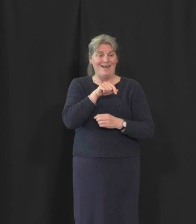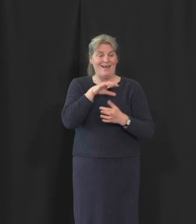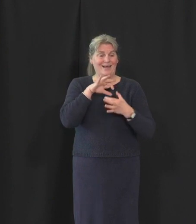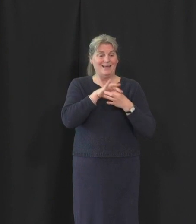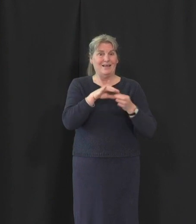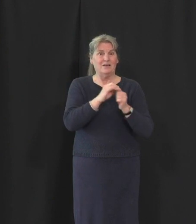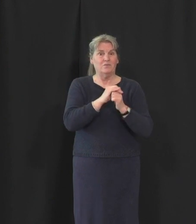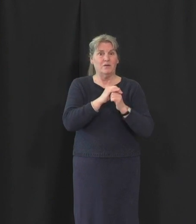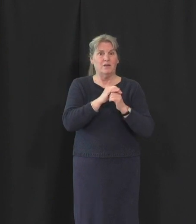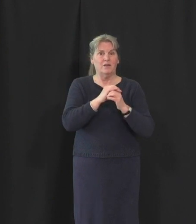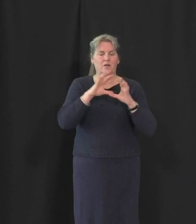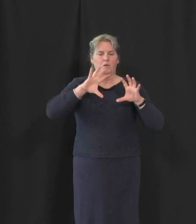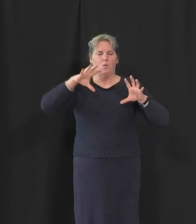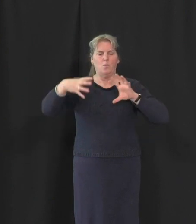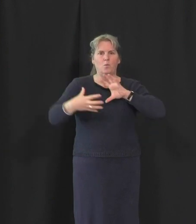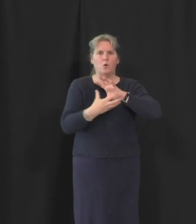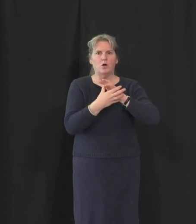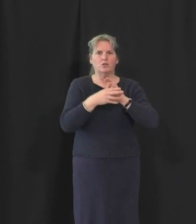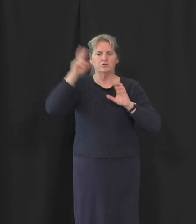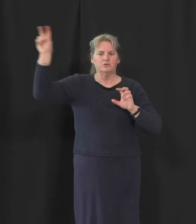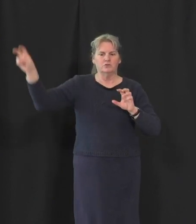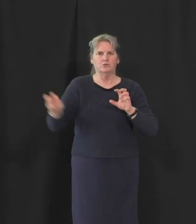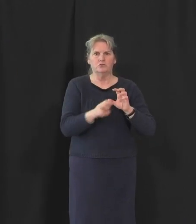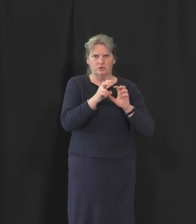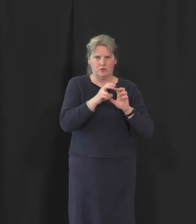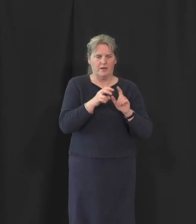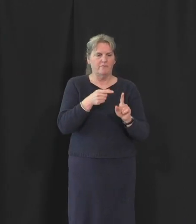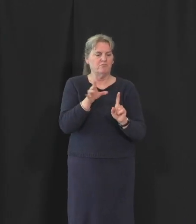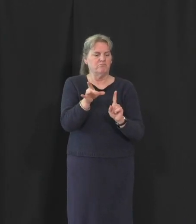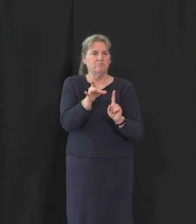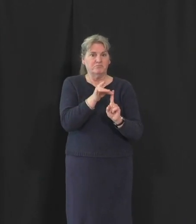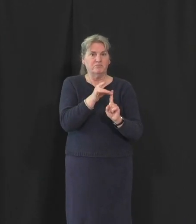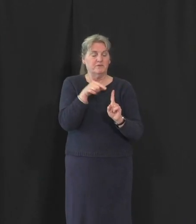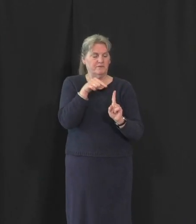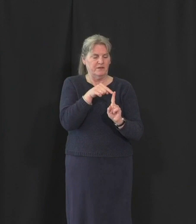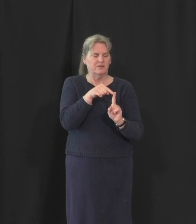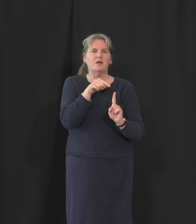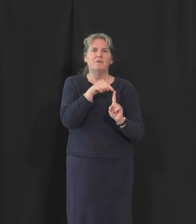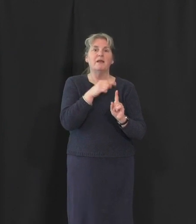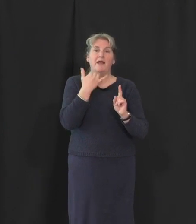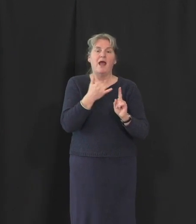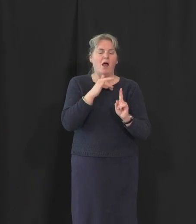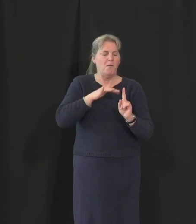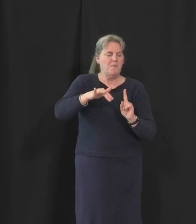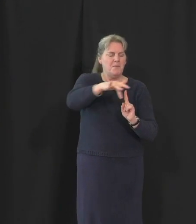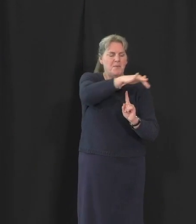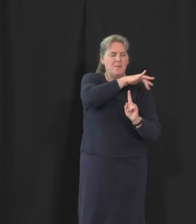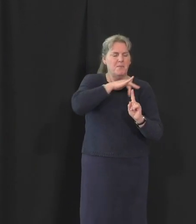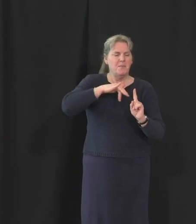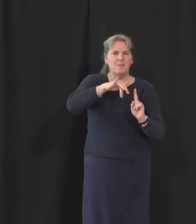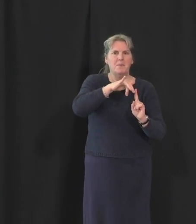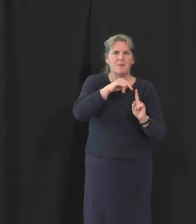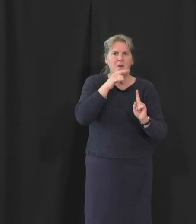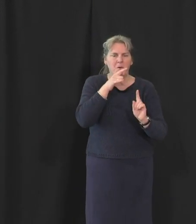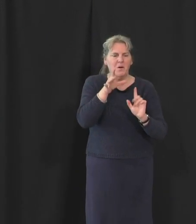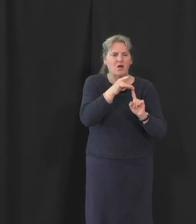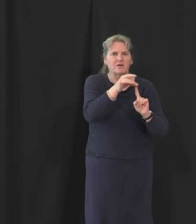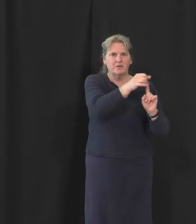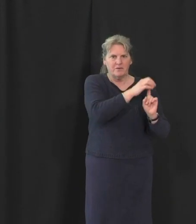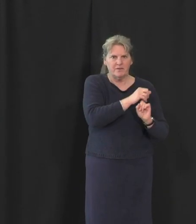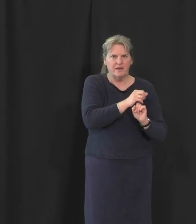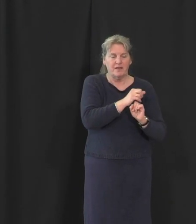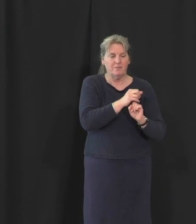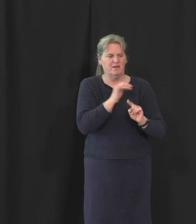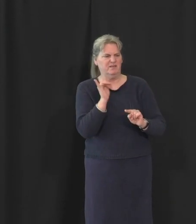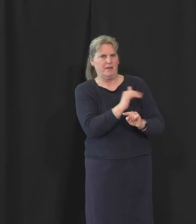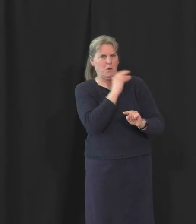international travel. Case investigation and contact tracing is underway, and the person is doing well at home. 7 of